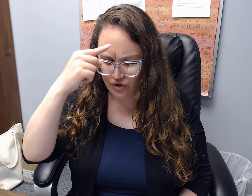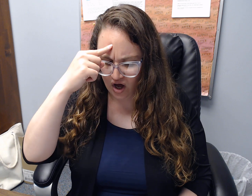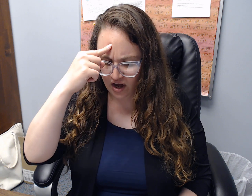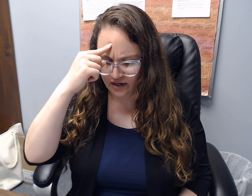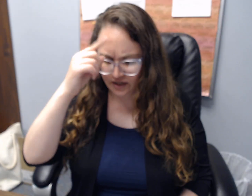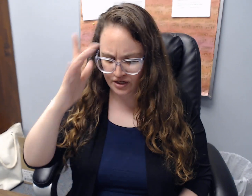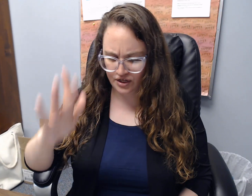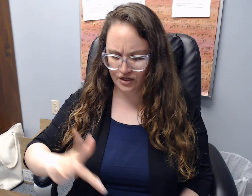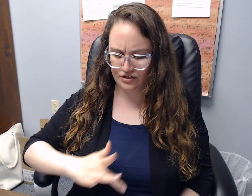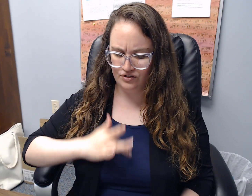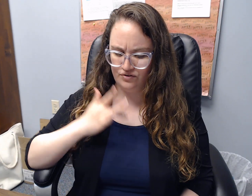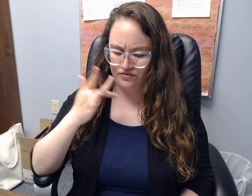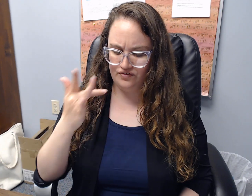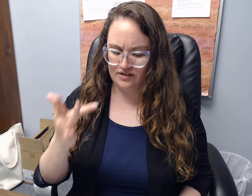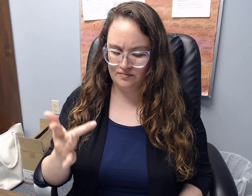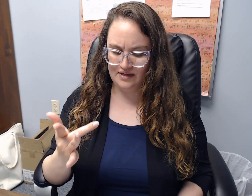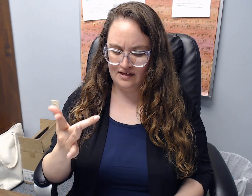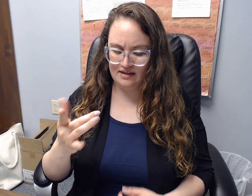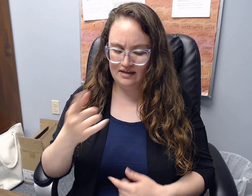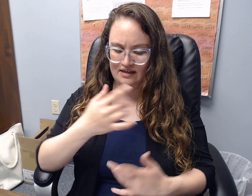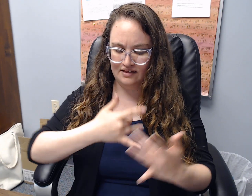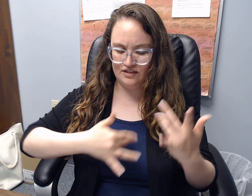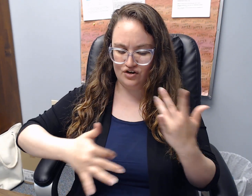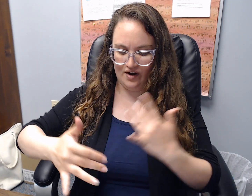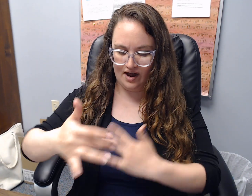thought you'd feel me in the crowd?